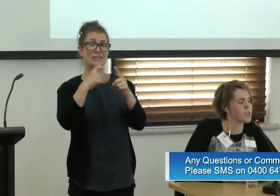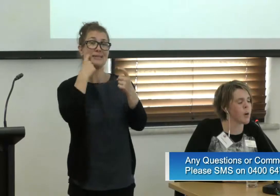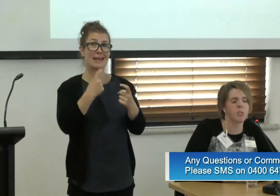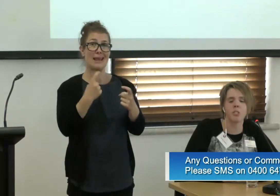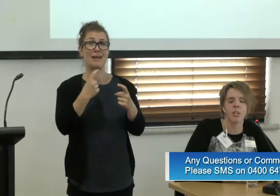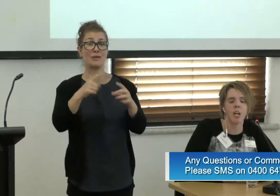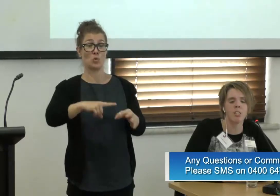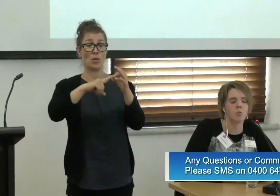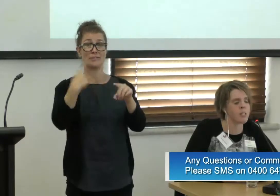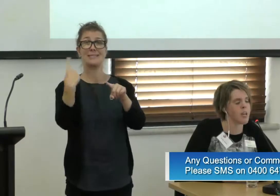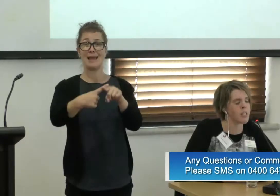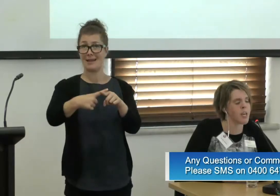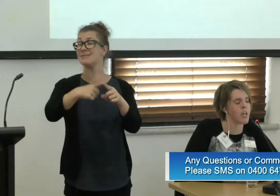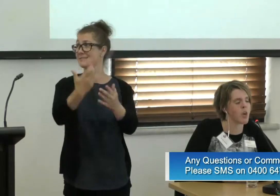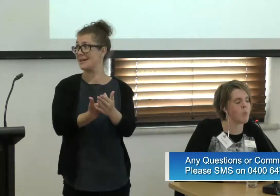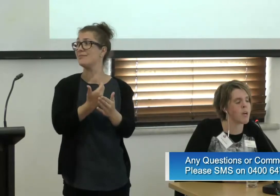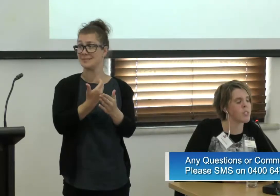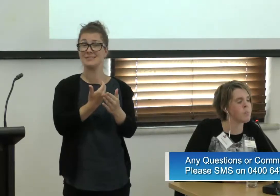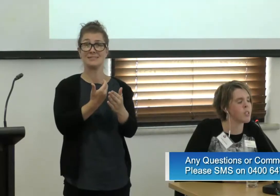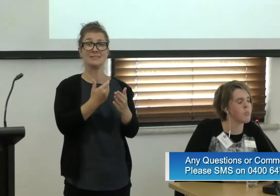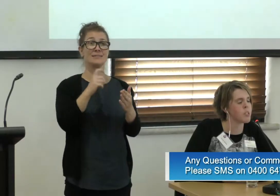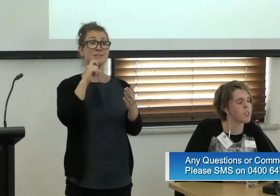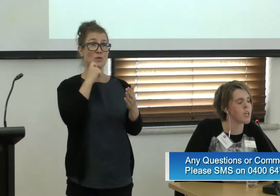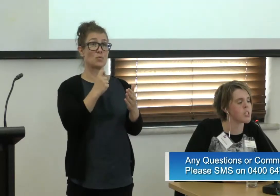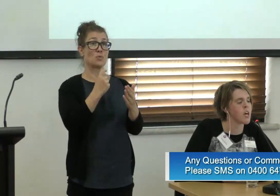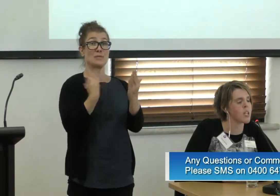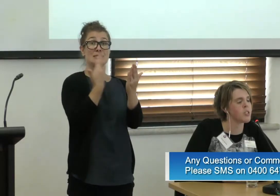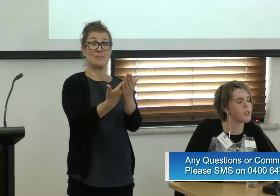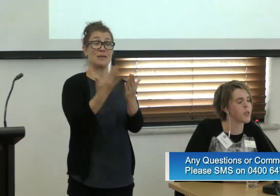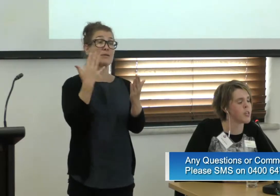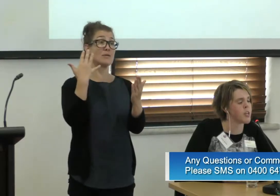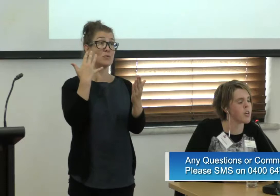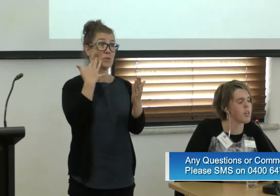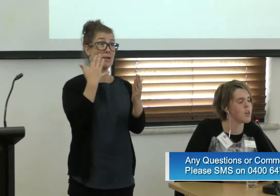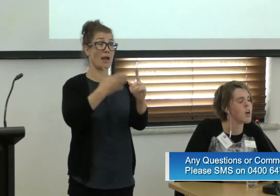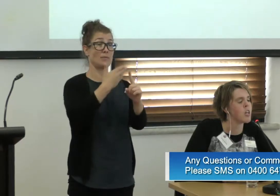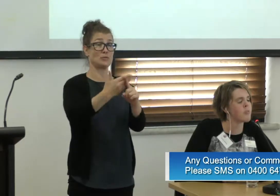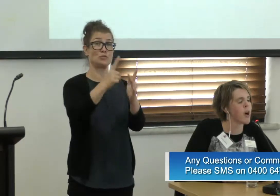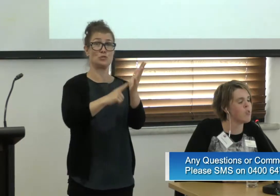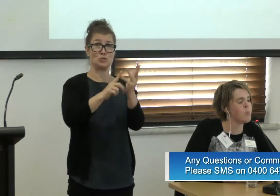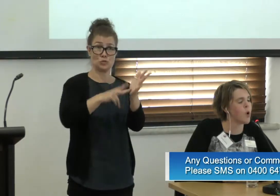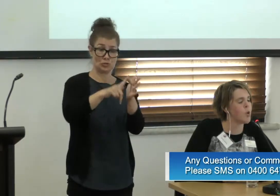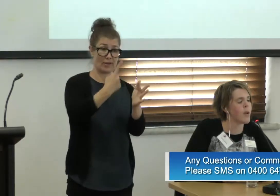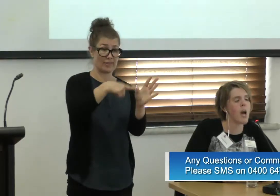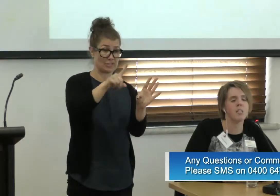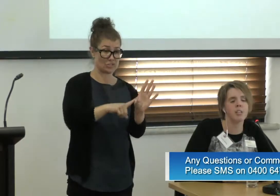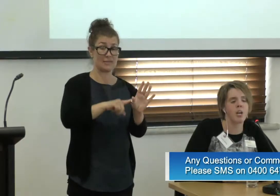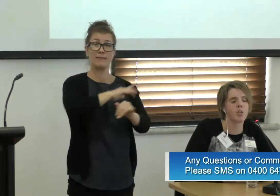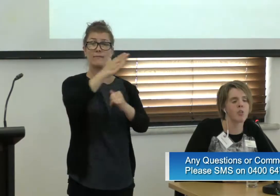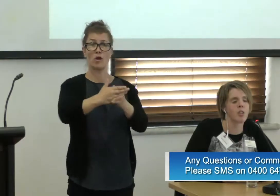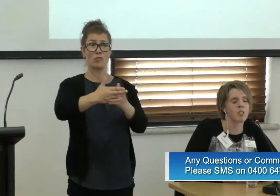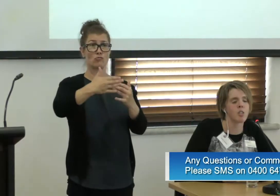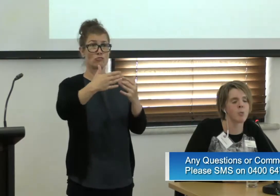was established in late 2018 and will be accepting submissions until at least June this year. The final report, when handed down